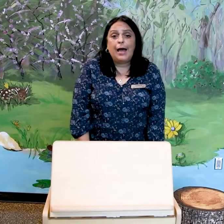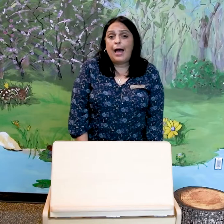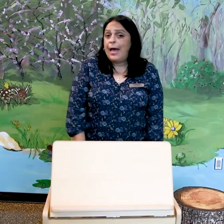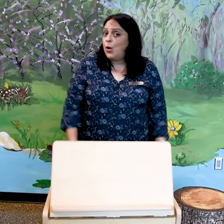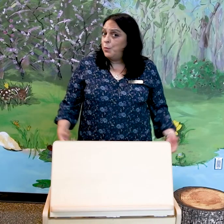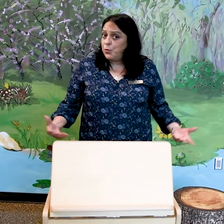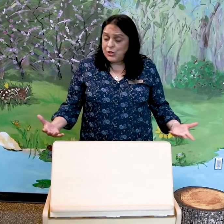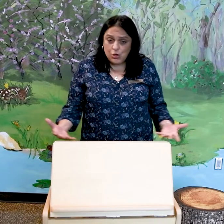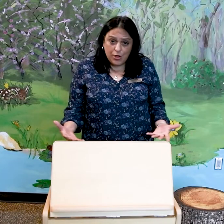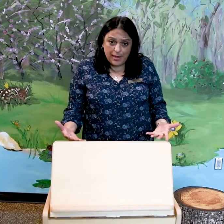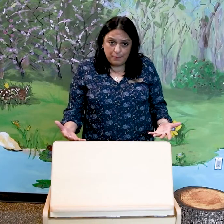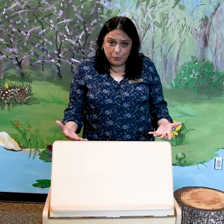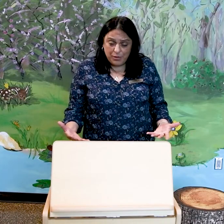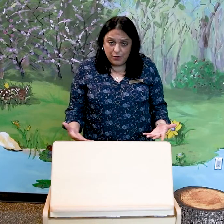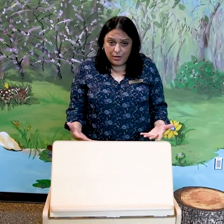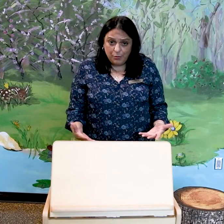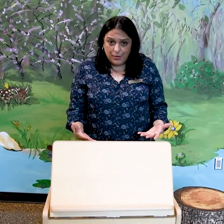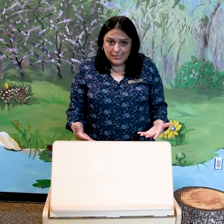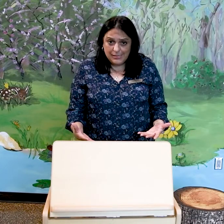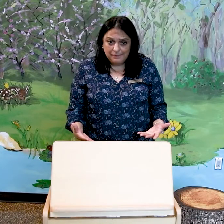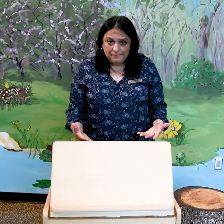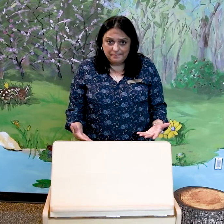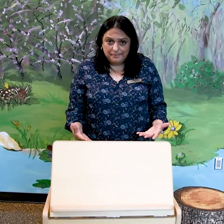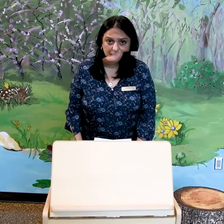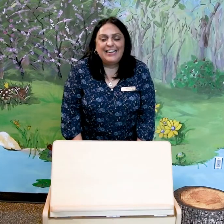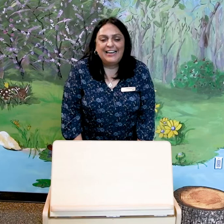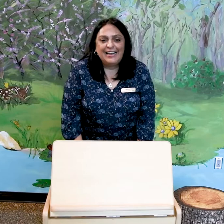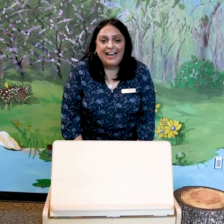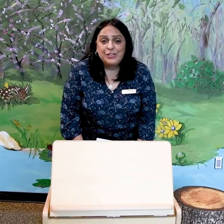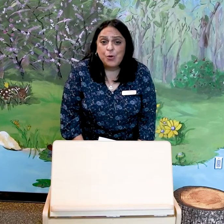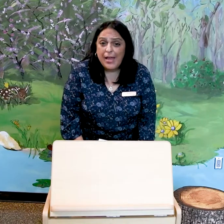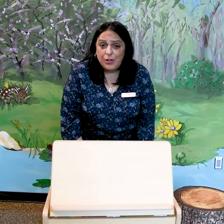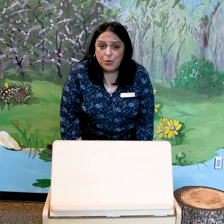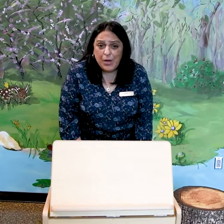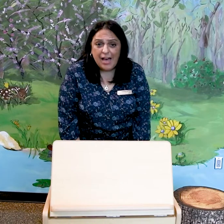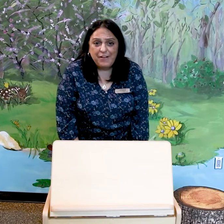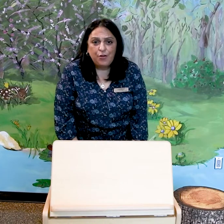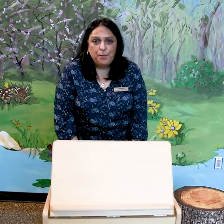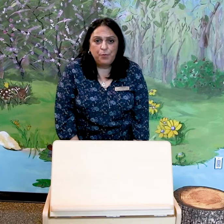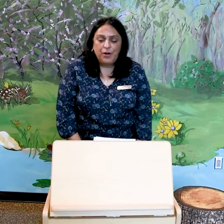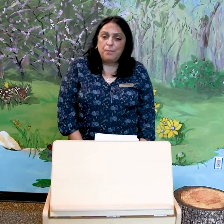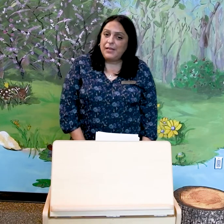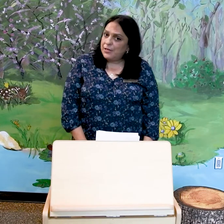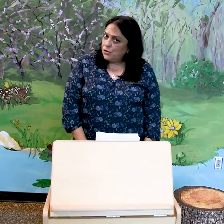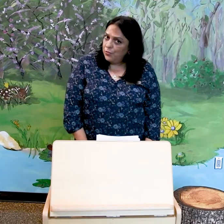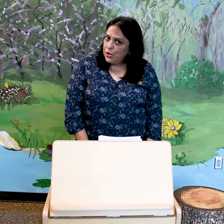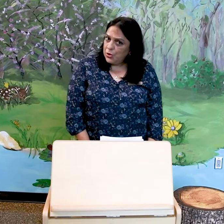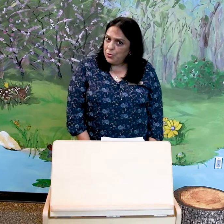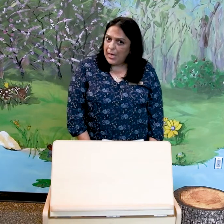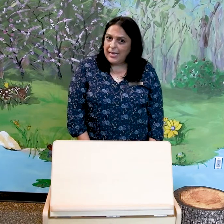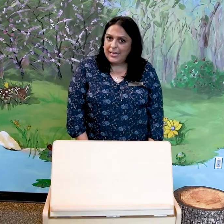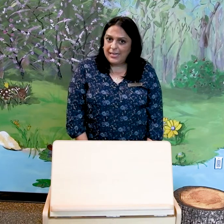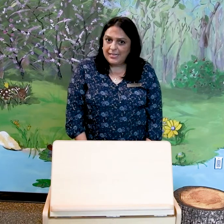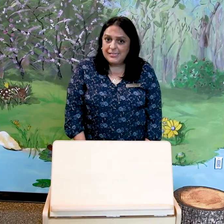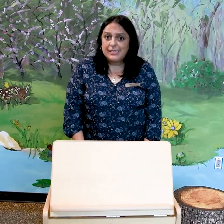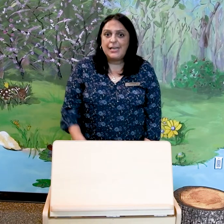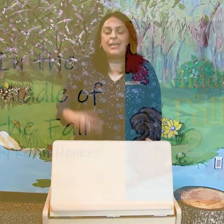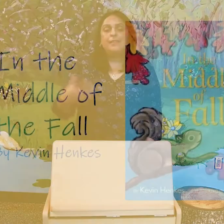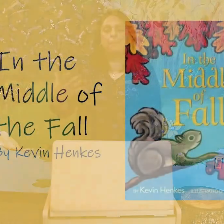I hope you enjoy that book with your little ones. So I do have another book recommendation for you and it is In the Middle